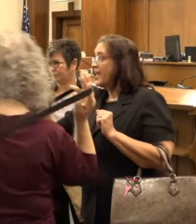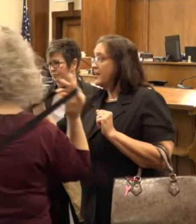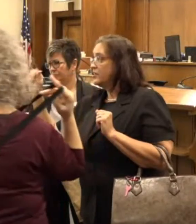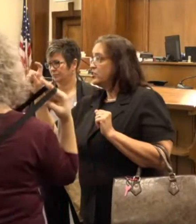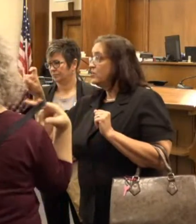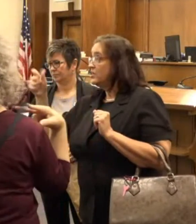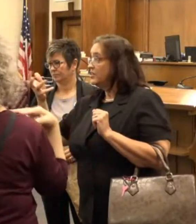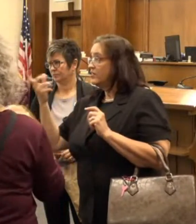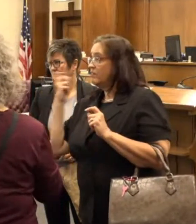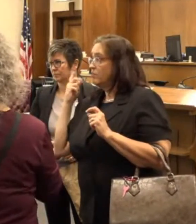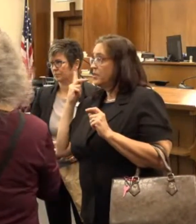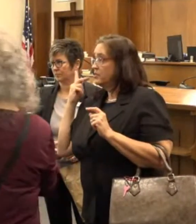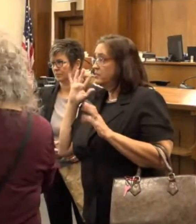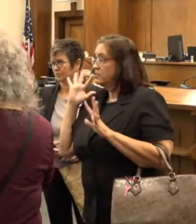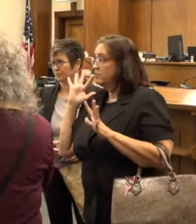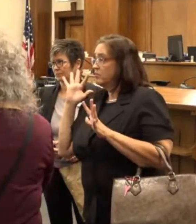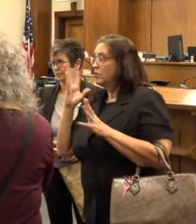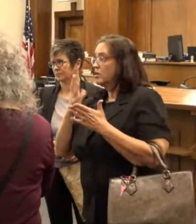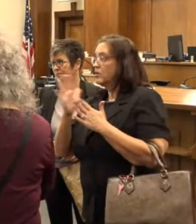Anna, do you need anything?